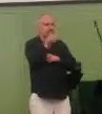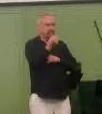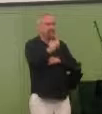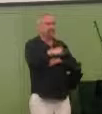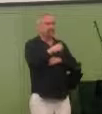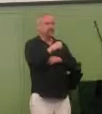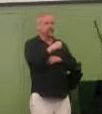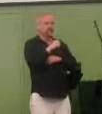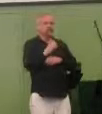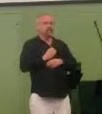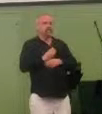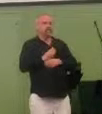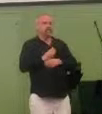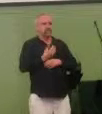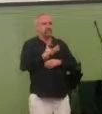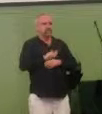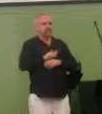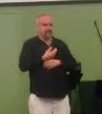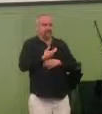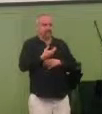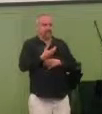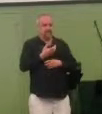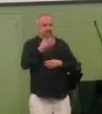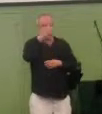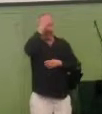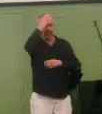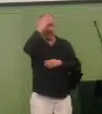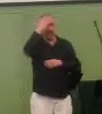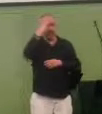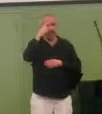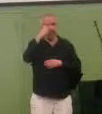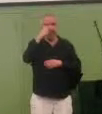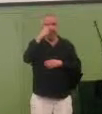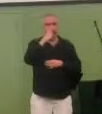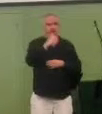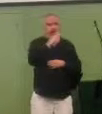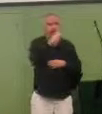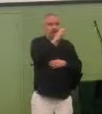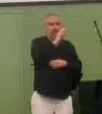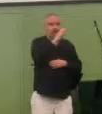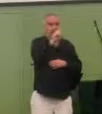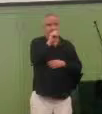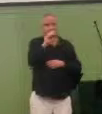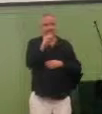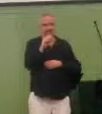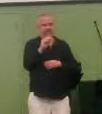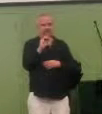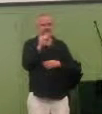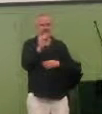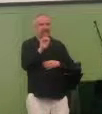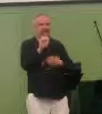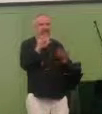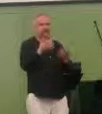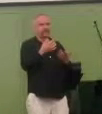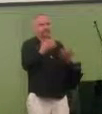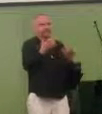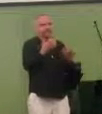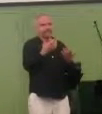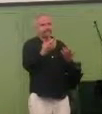community, believing that a desire to embody manhood was a vestige of self-hate and patriarchal